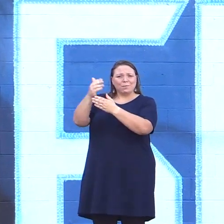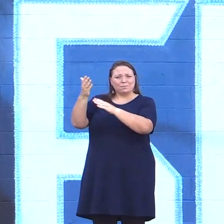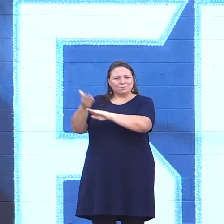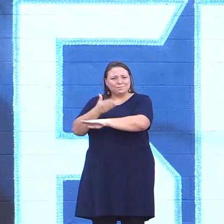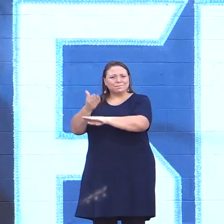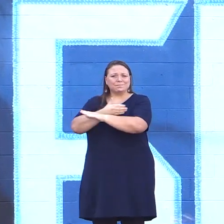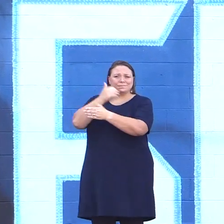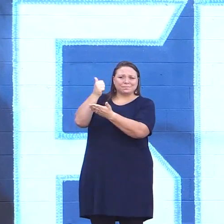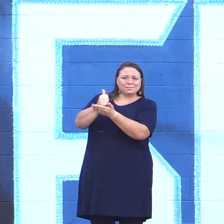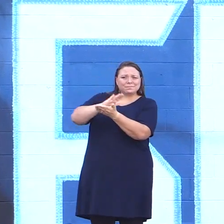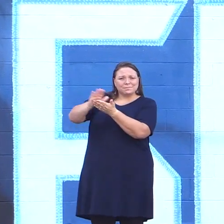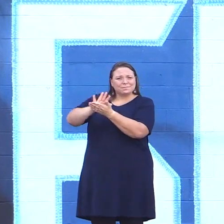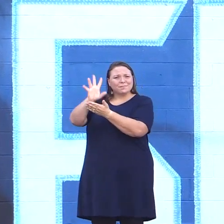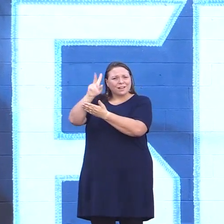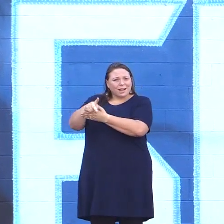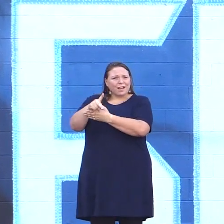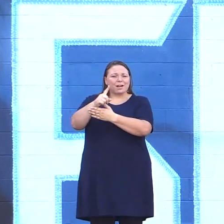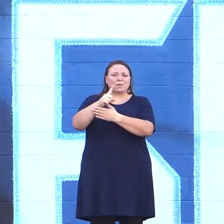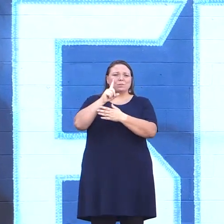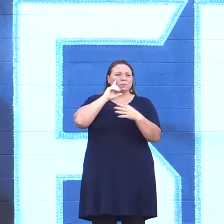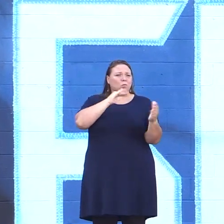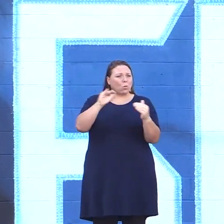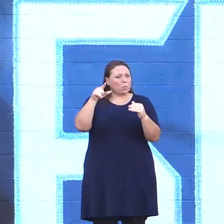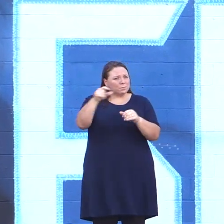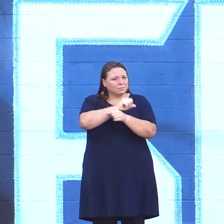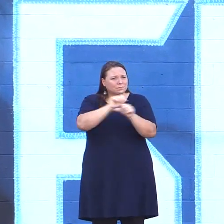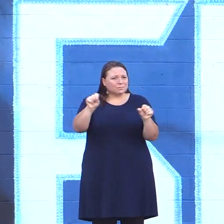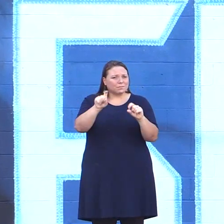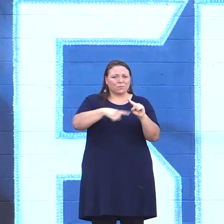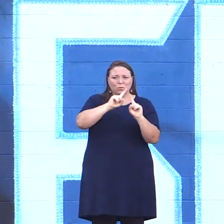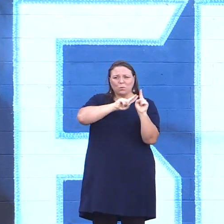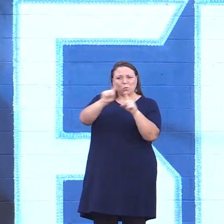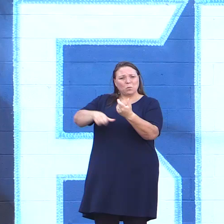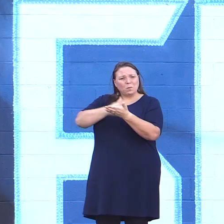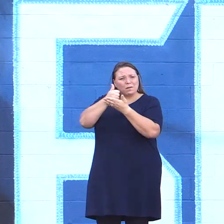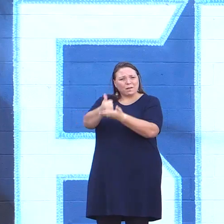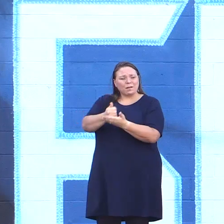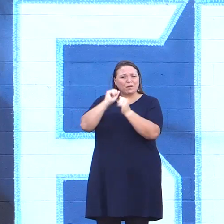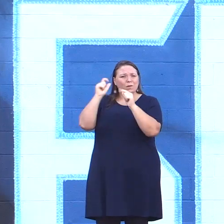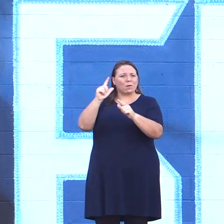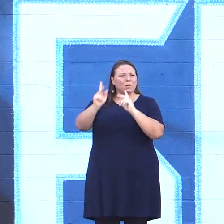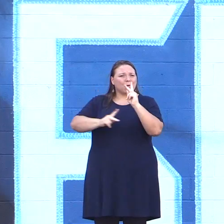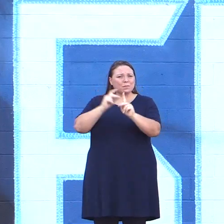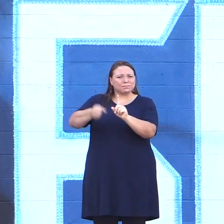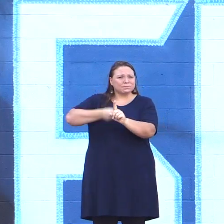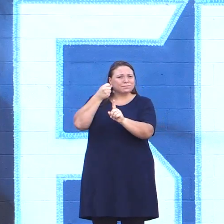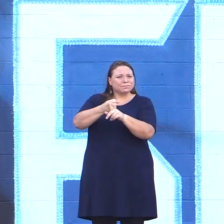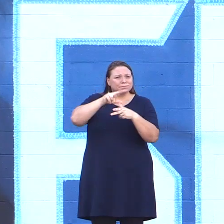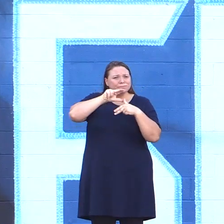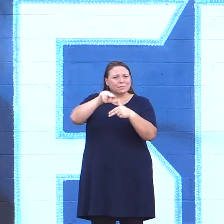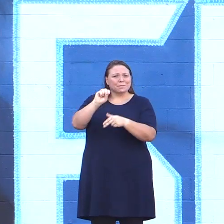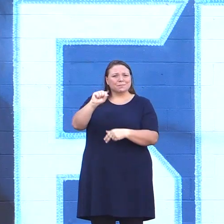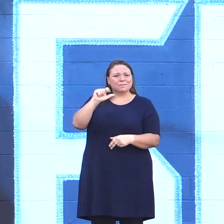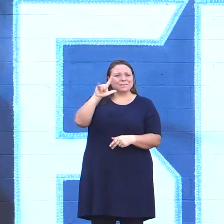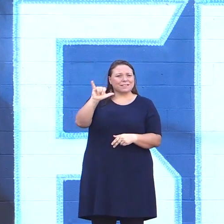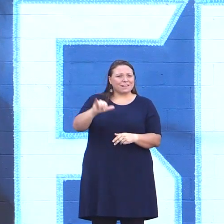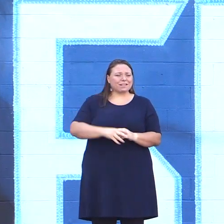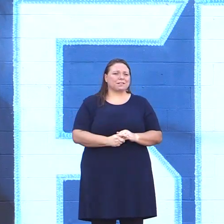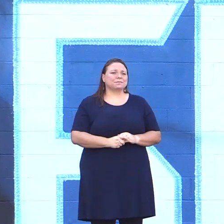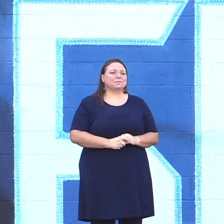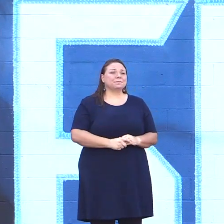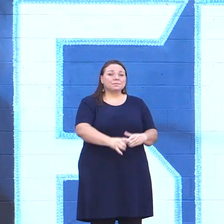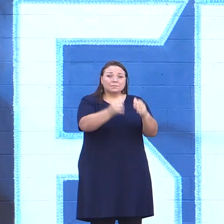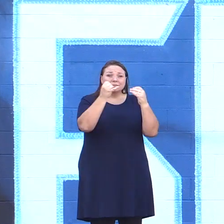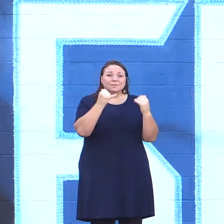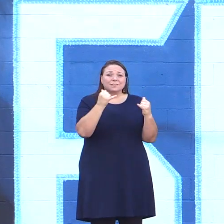2, we wish them a safe deployment as they assist those affected by Hurricane Sally. Now